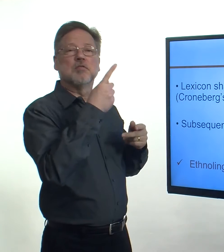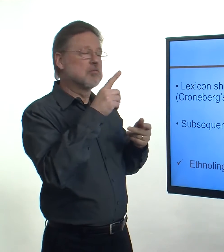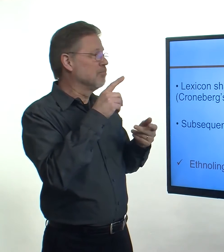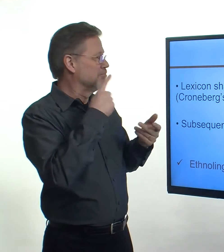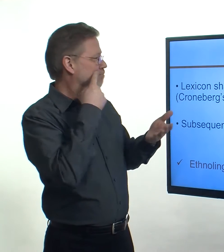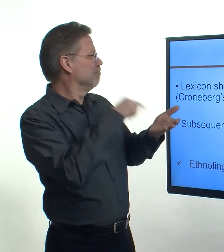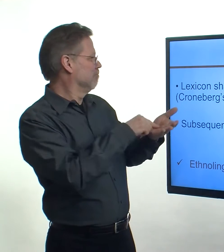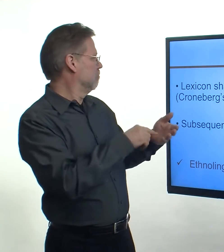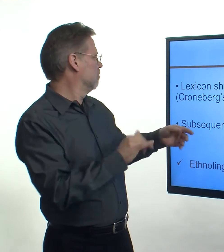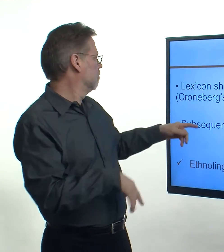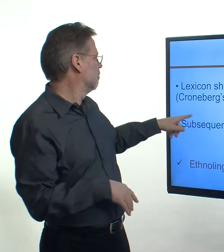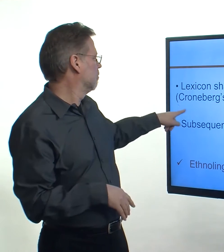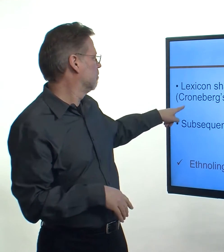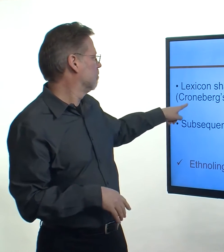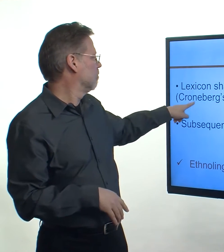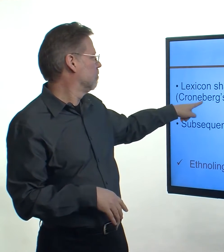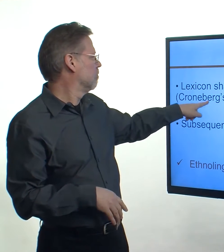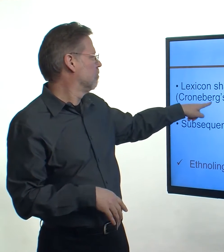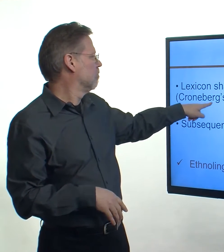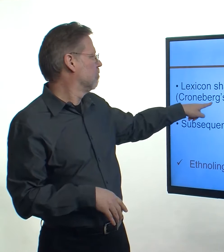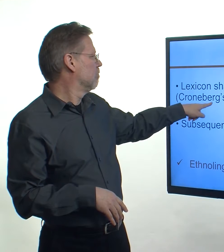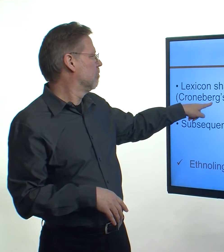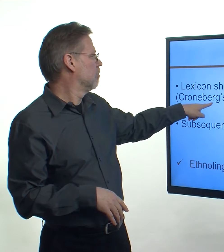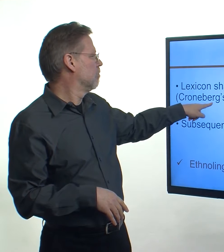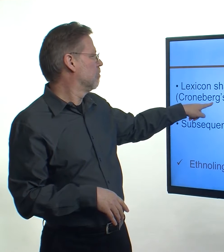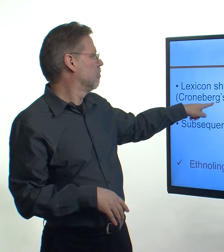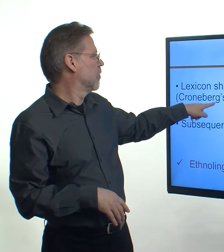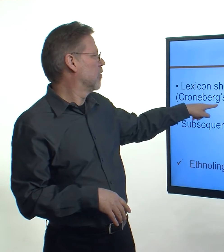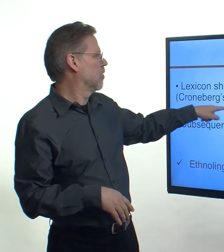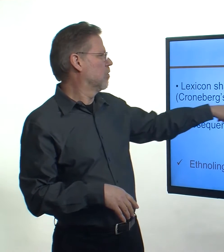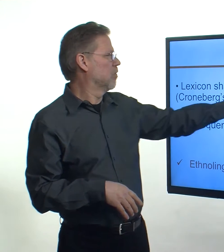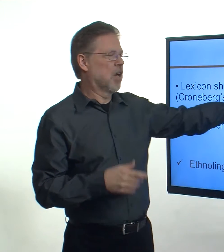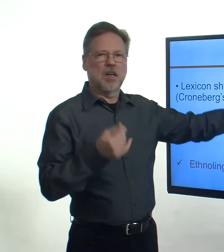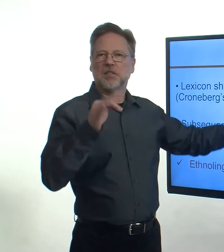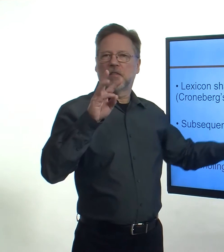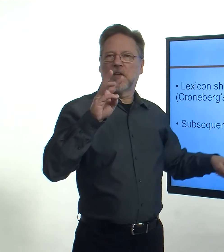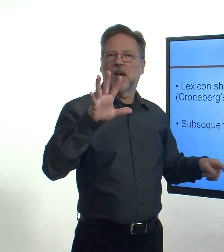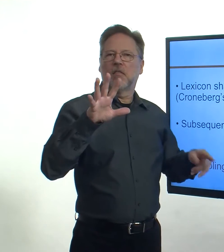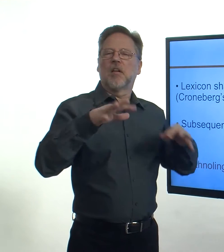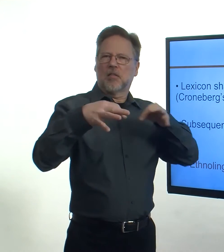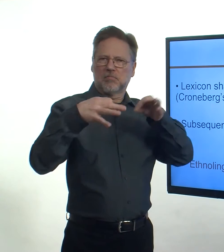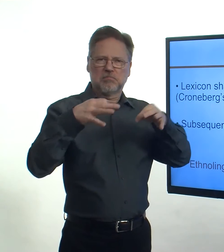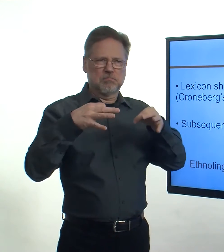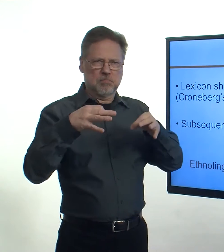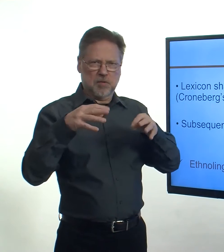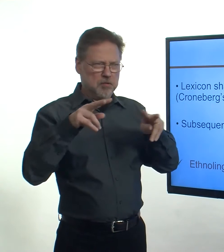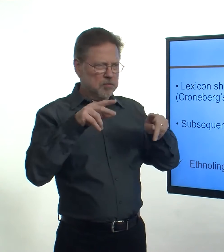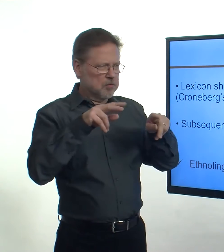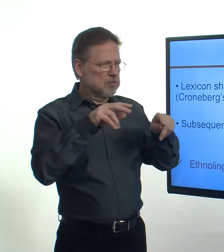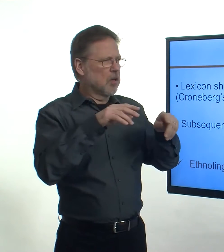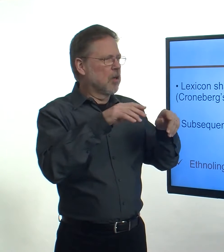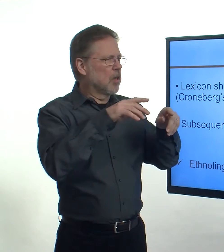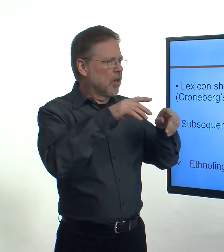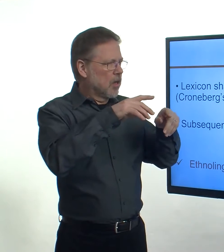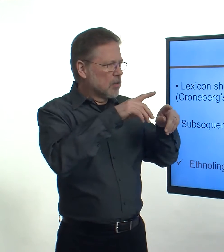The first recognition of this appears in Kronberg's appendix in the 1965 Dictionary of ASL. He